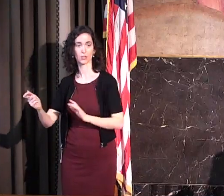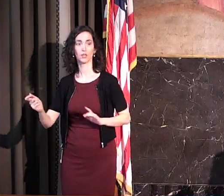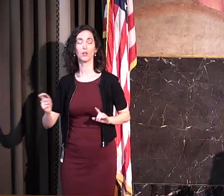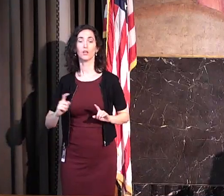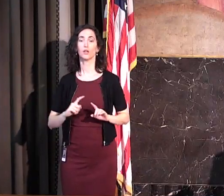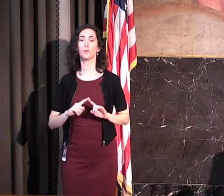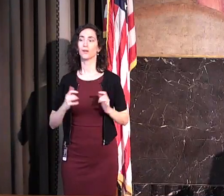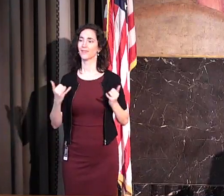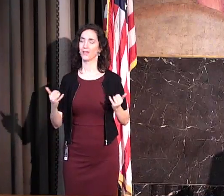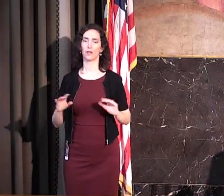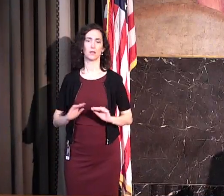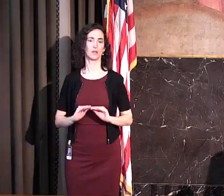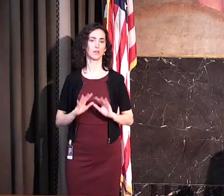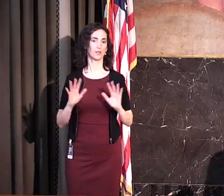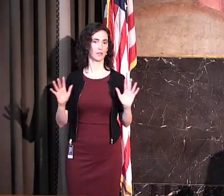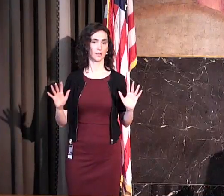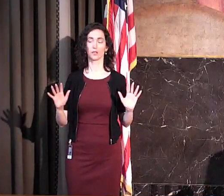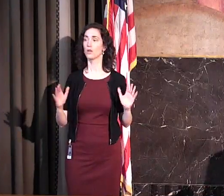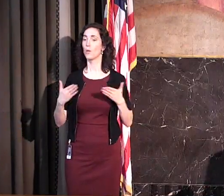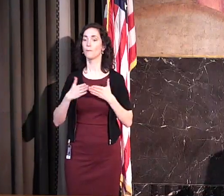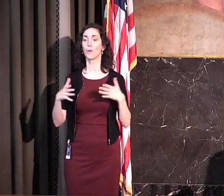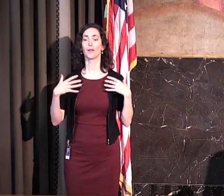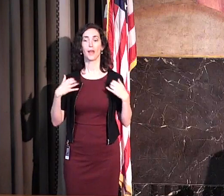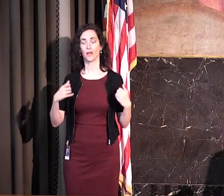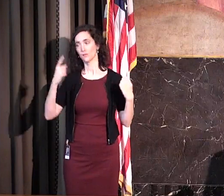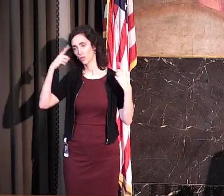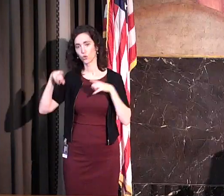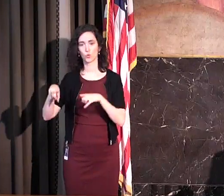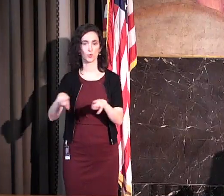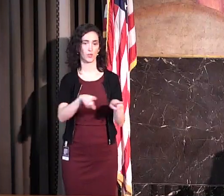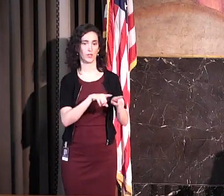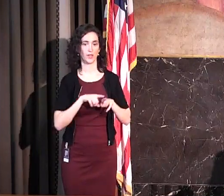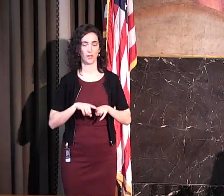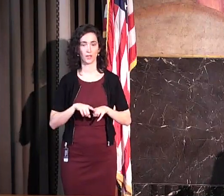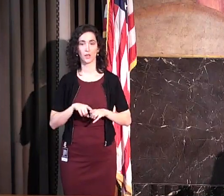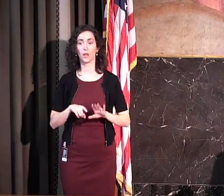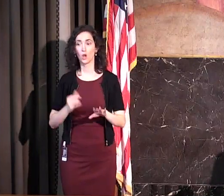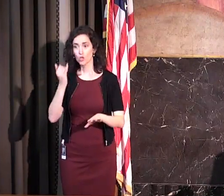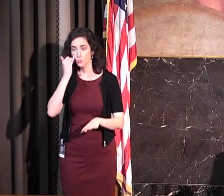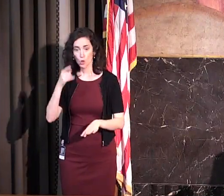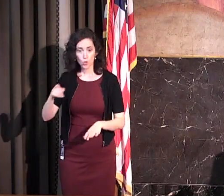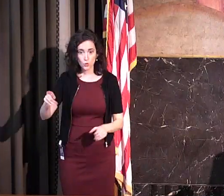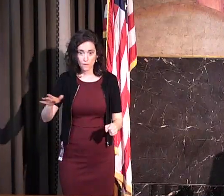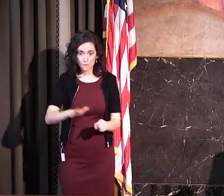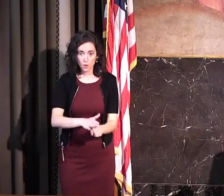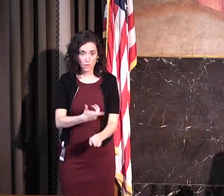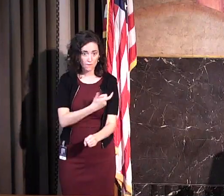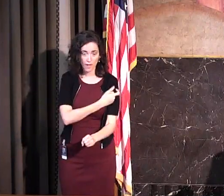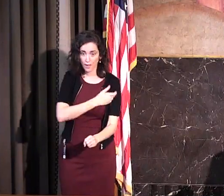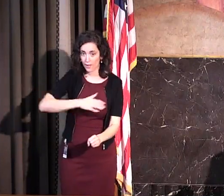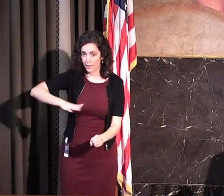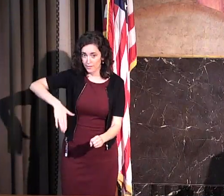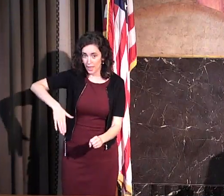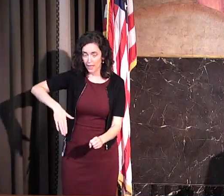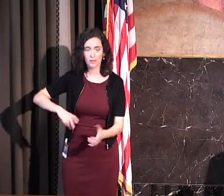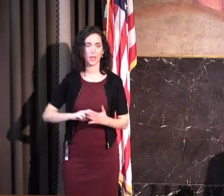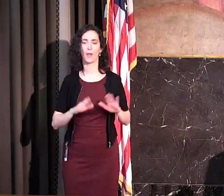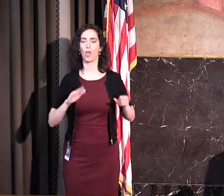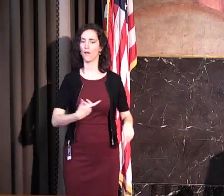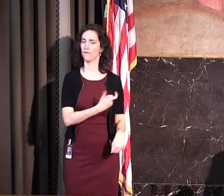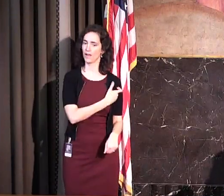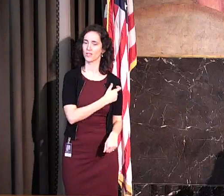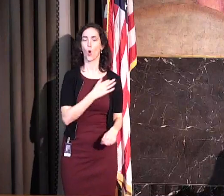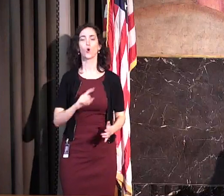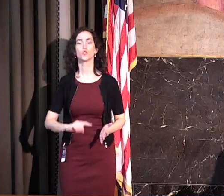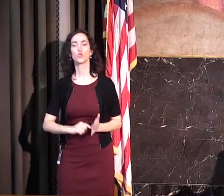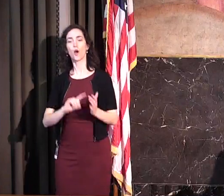clear public health consensus recommendation that if you are not yet fully vaccinated, meaning if you're unvaccinated completely